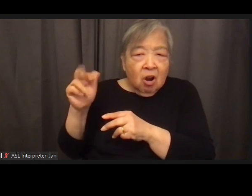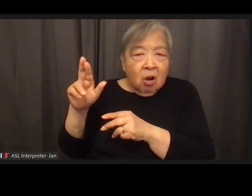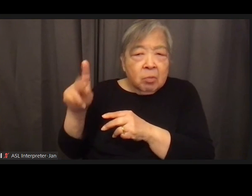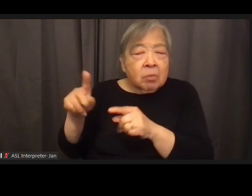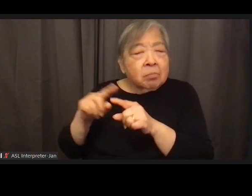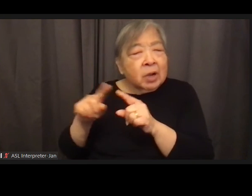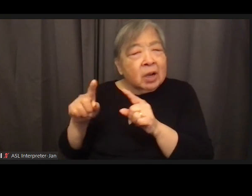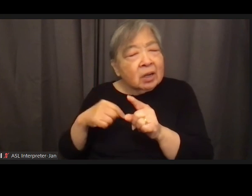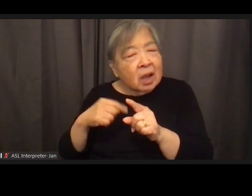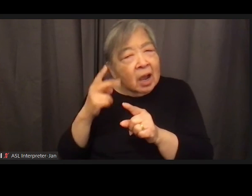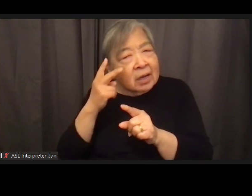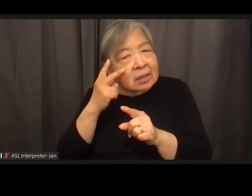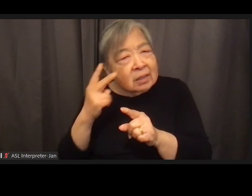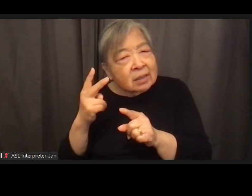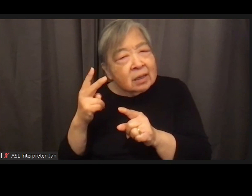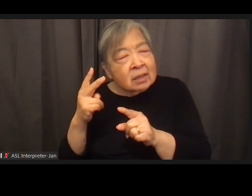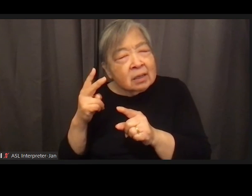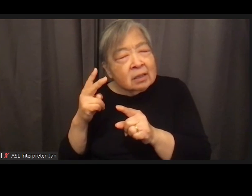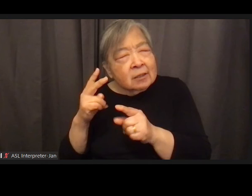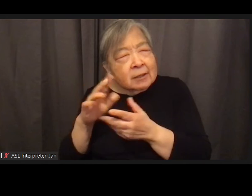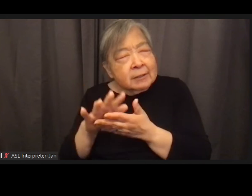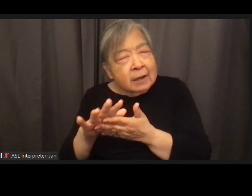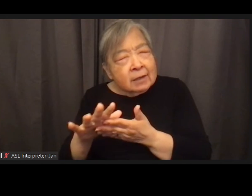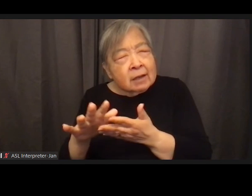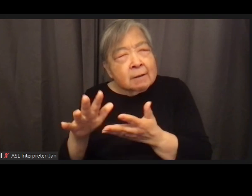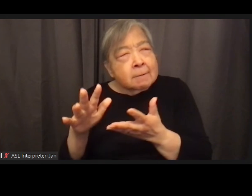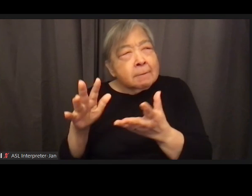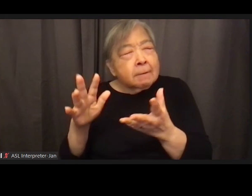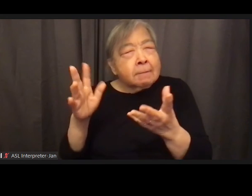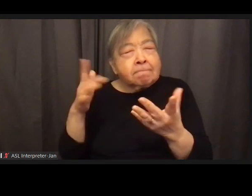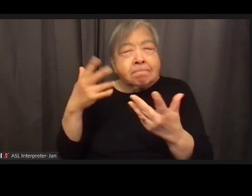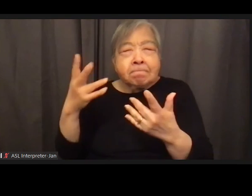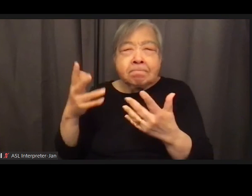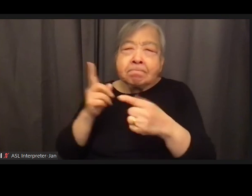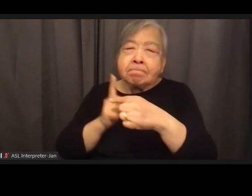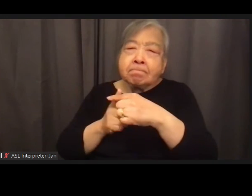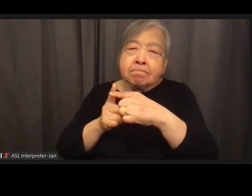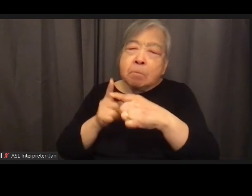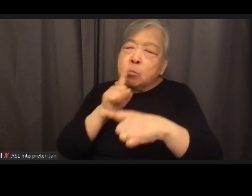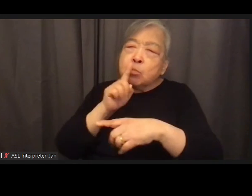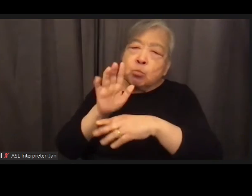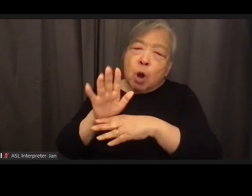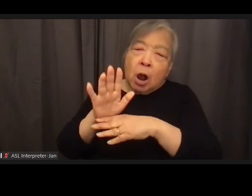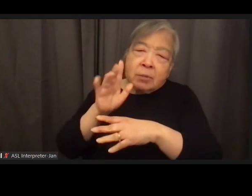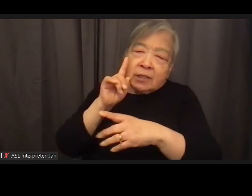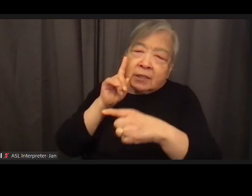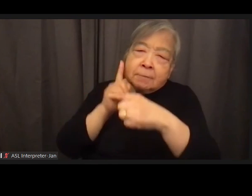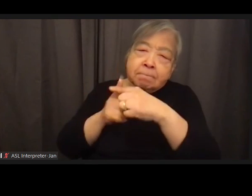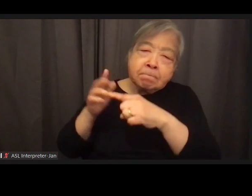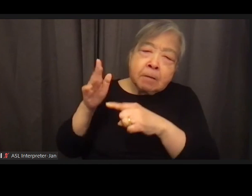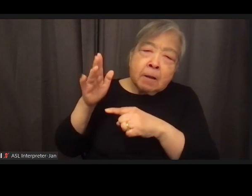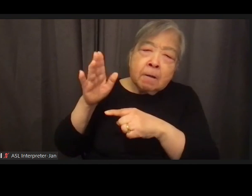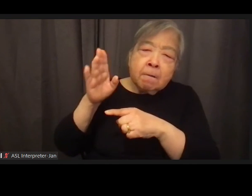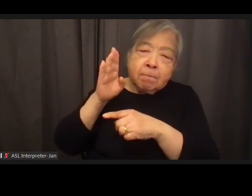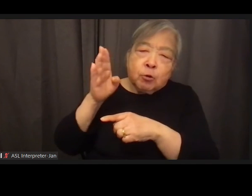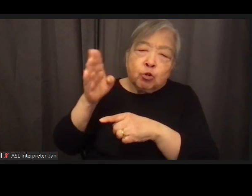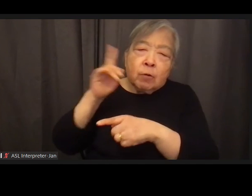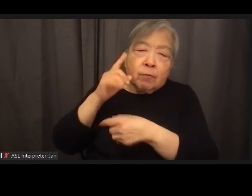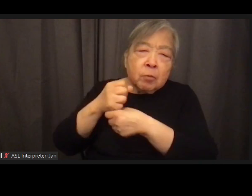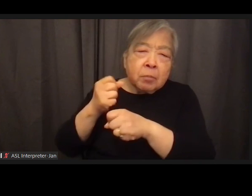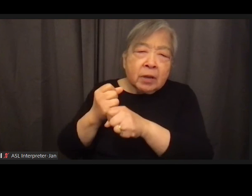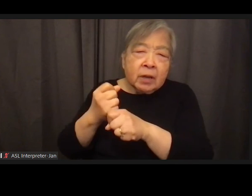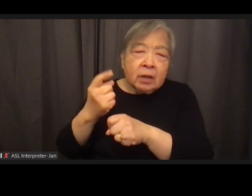nice, such a promising future for making some sort